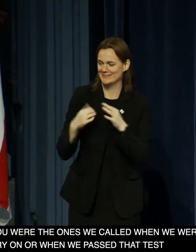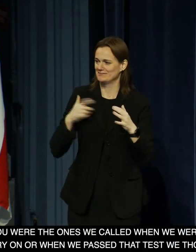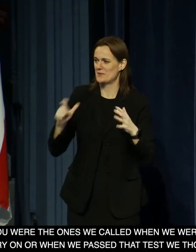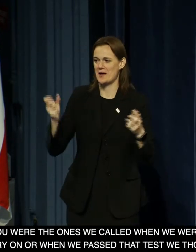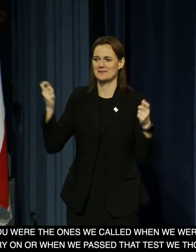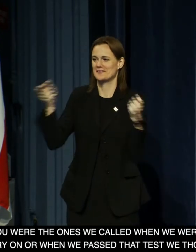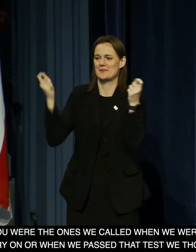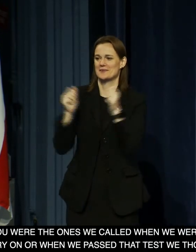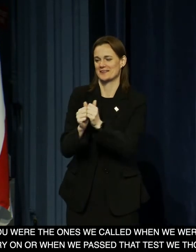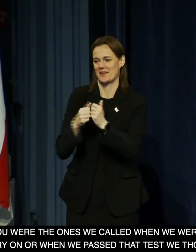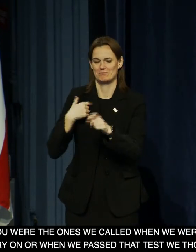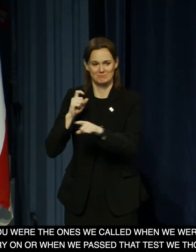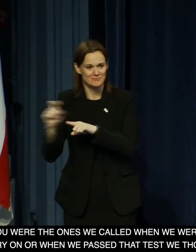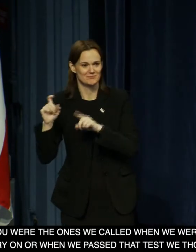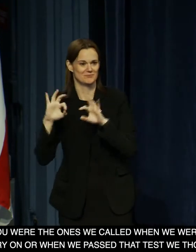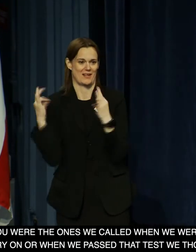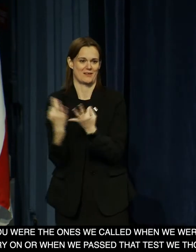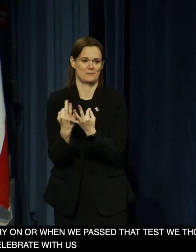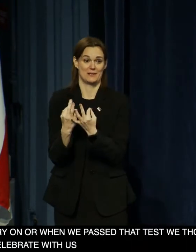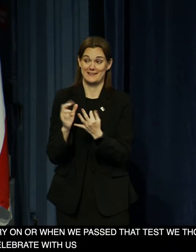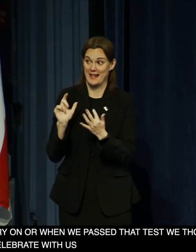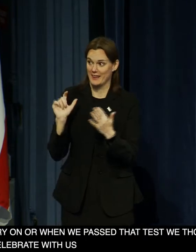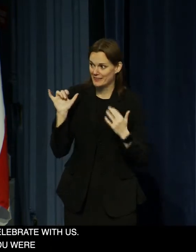Jeremiah Roming.